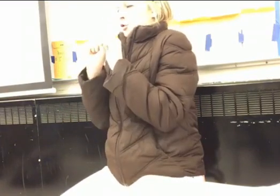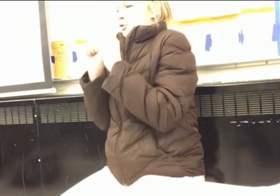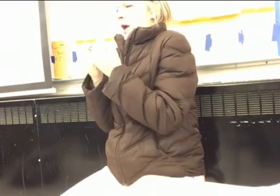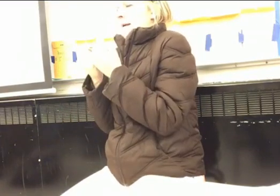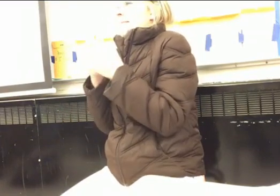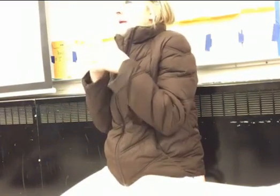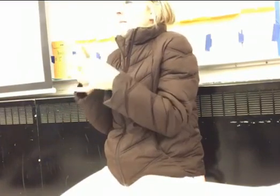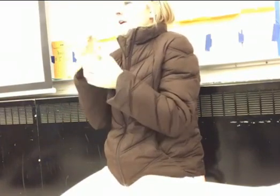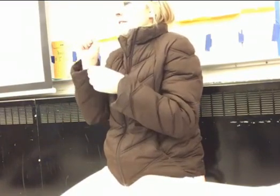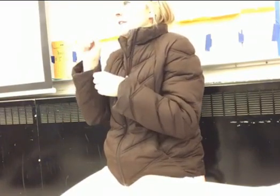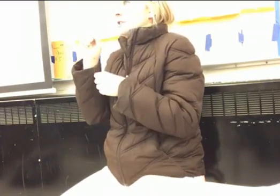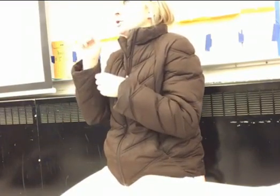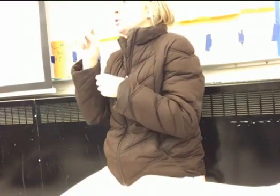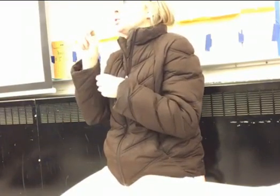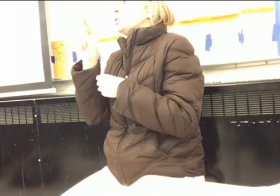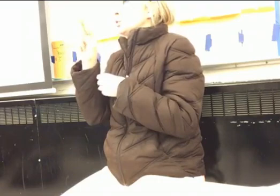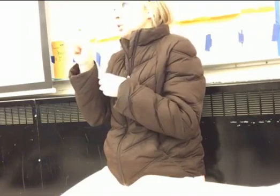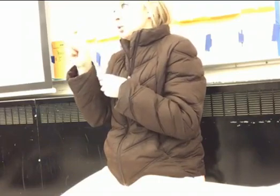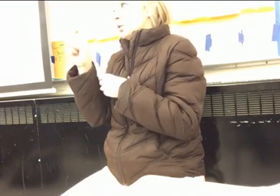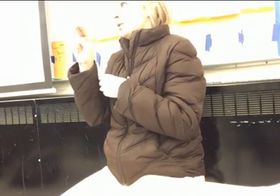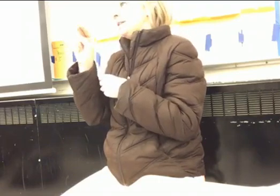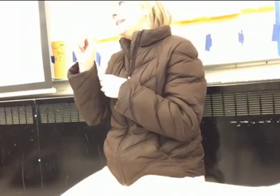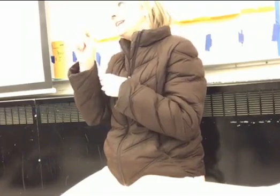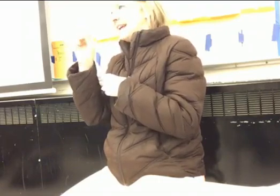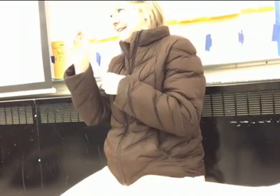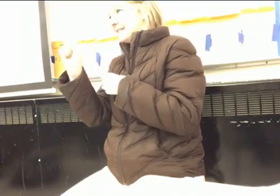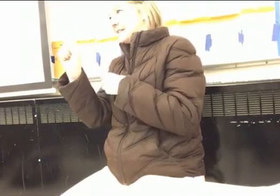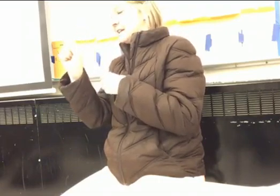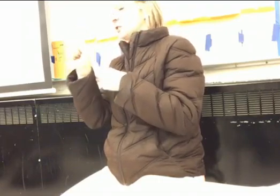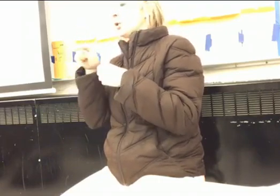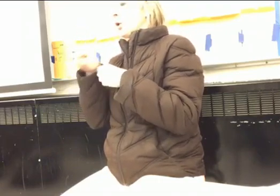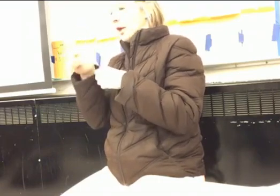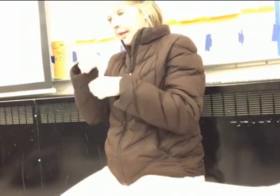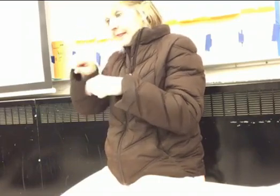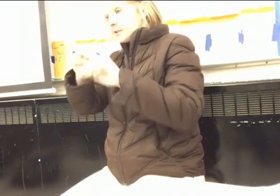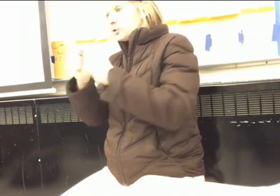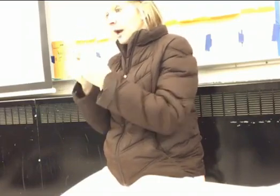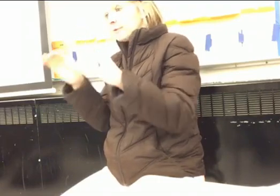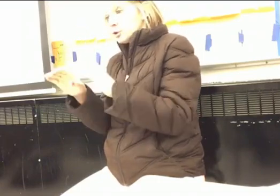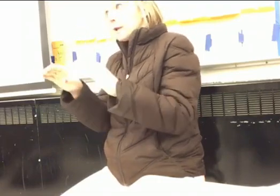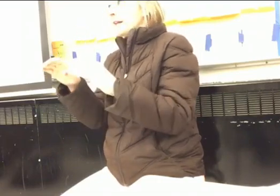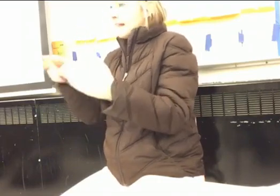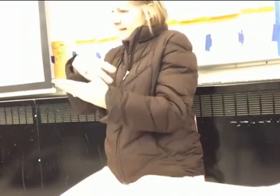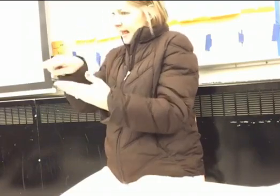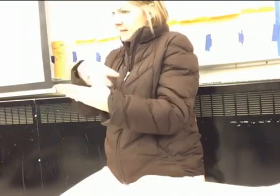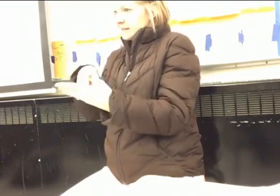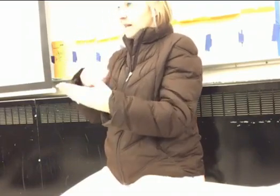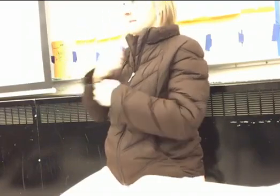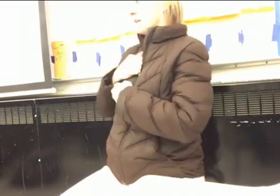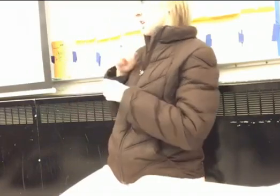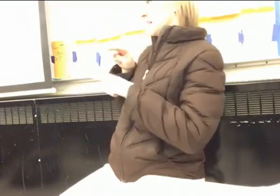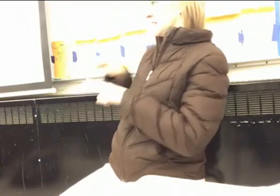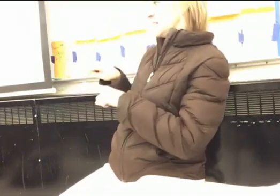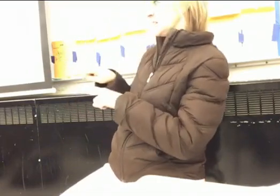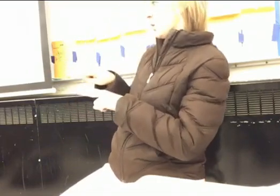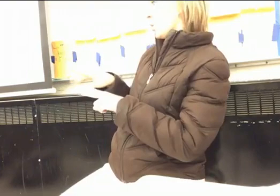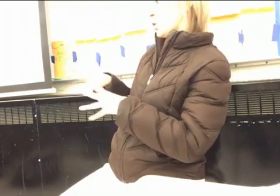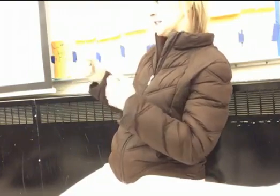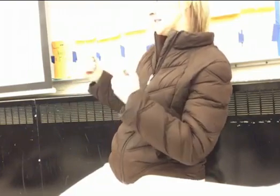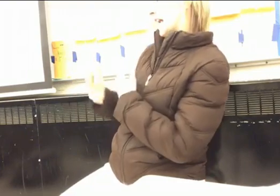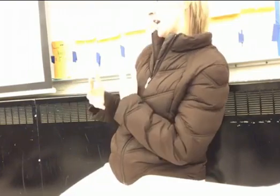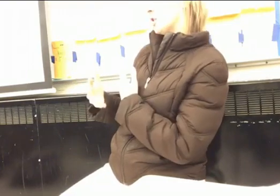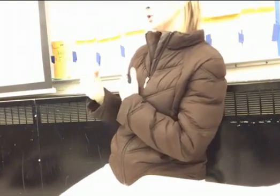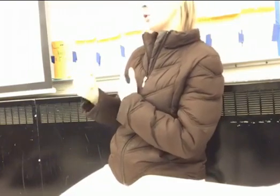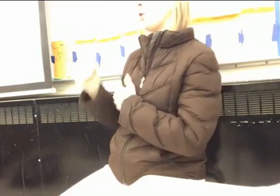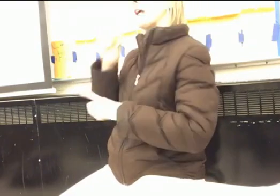Sioux Natives, that they are going to be doing this ghost dance. The U.S. military sees it, they're scared of it, and they order that